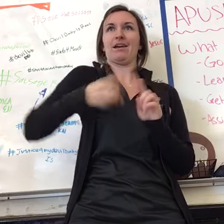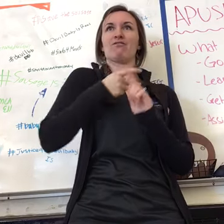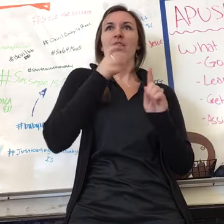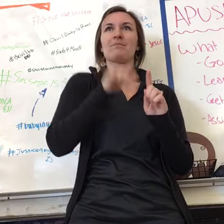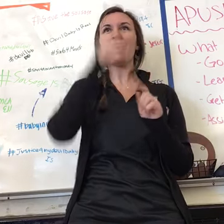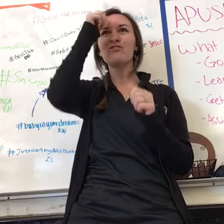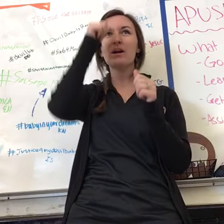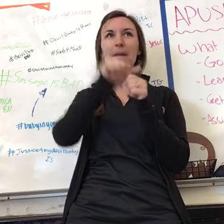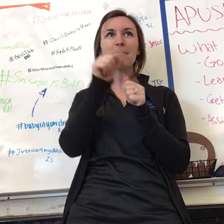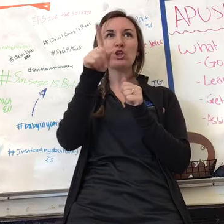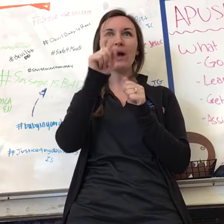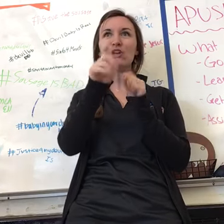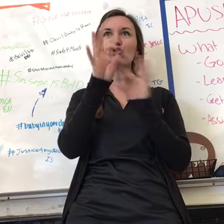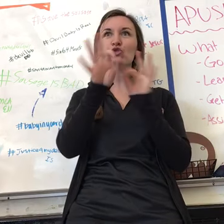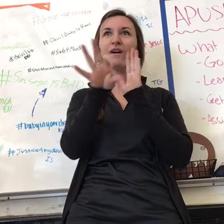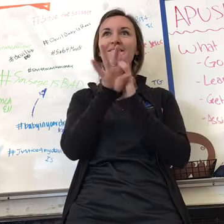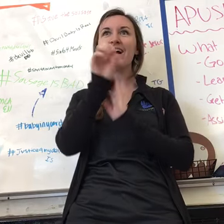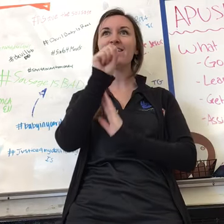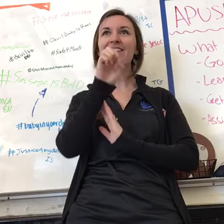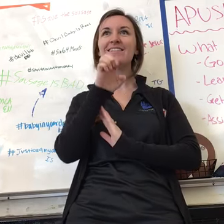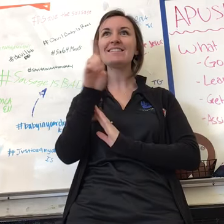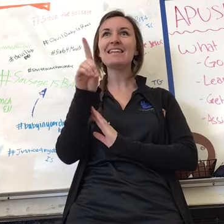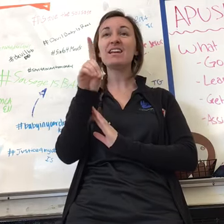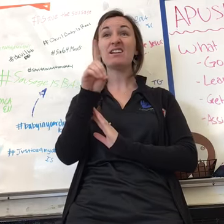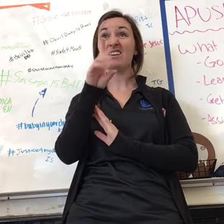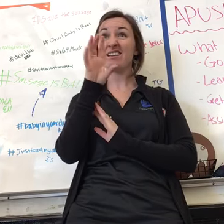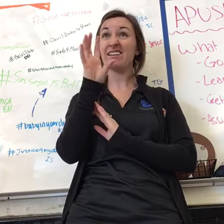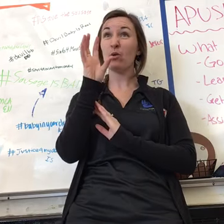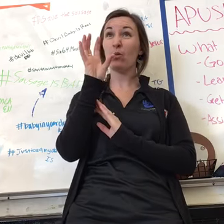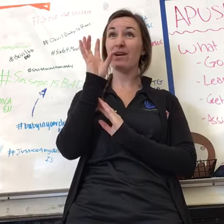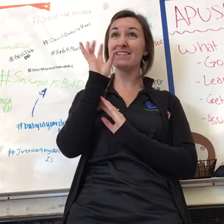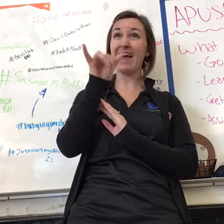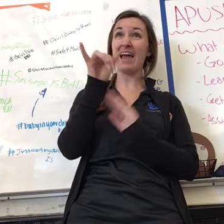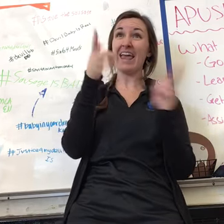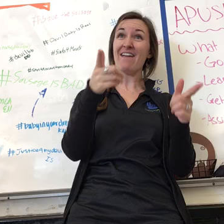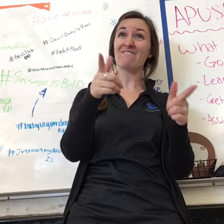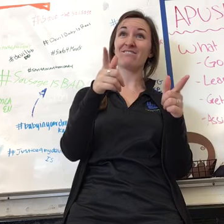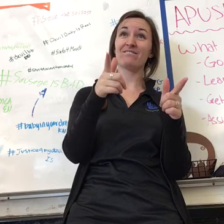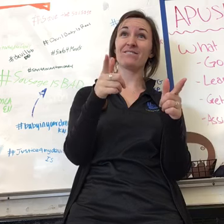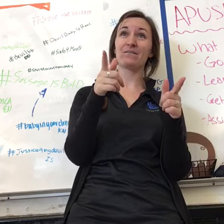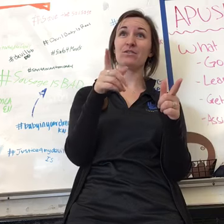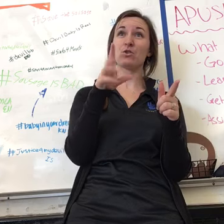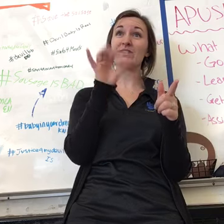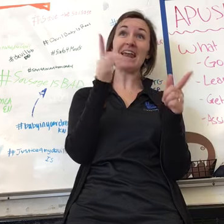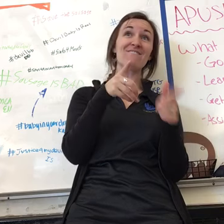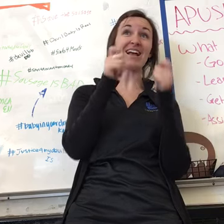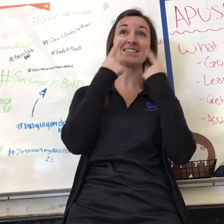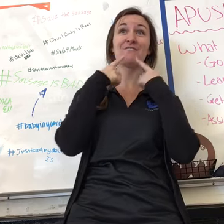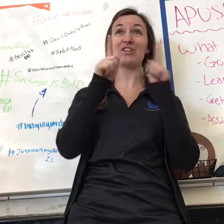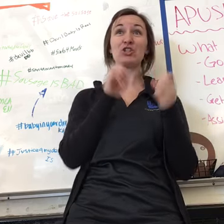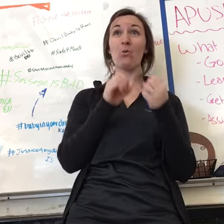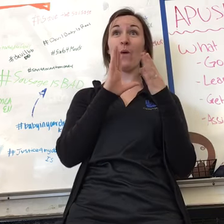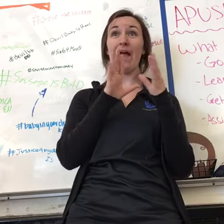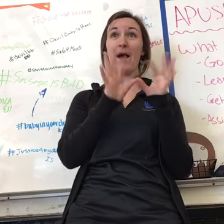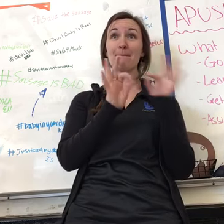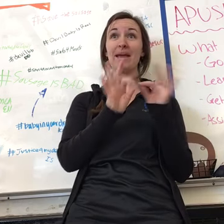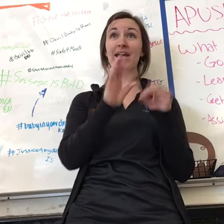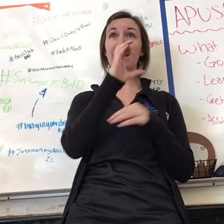seeds? Was that a very like efficient way of getting that out? No. And so basically cotton was too expensive. Clothing was